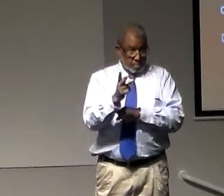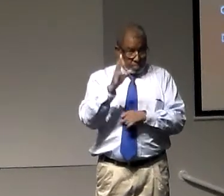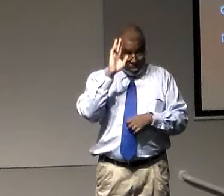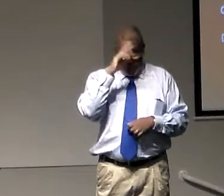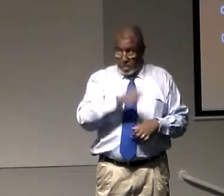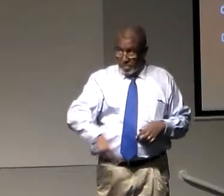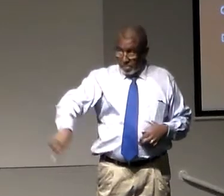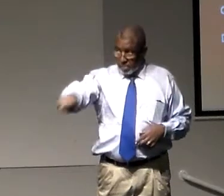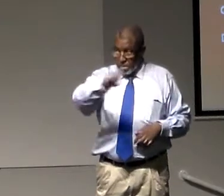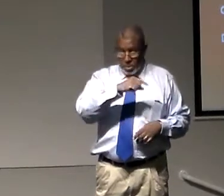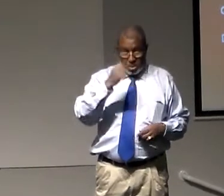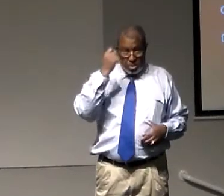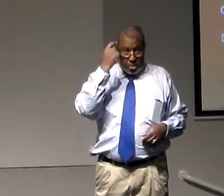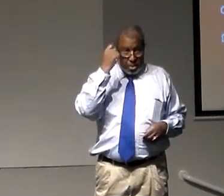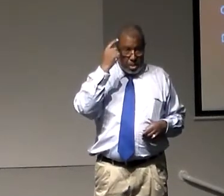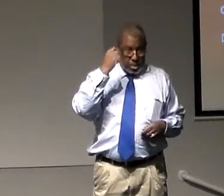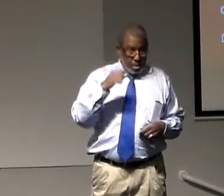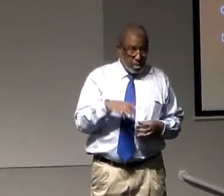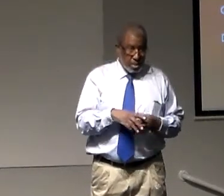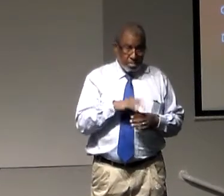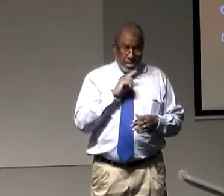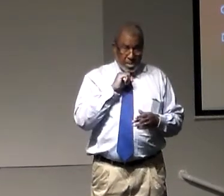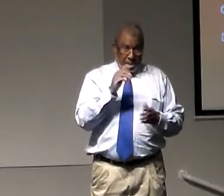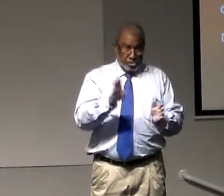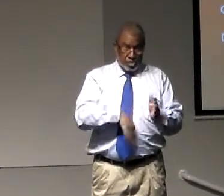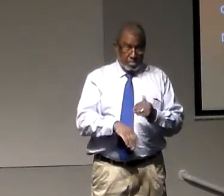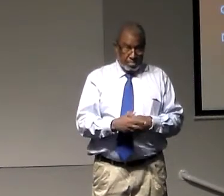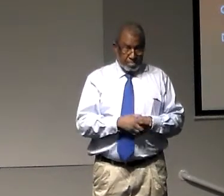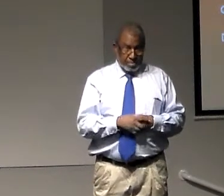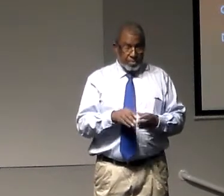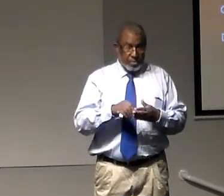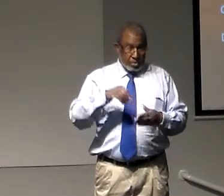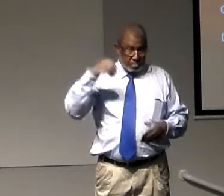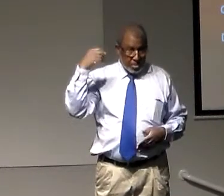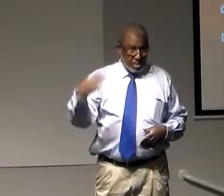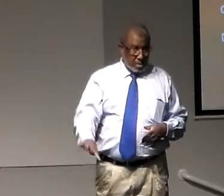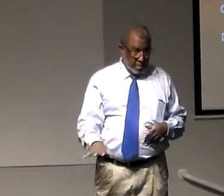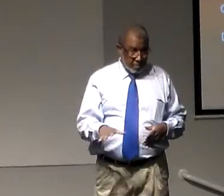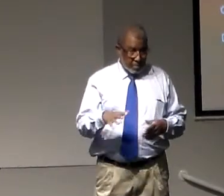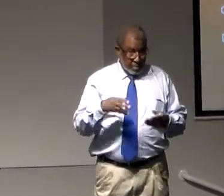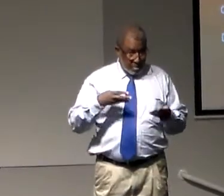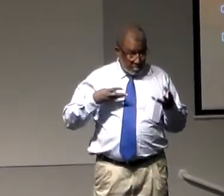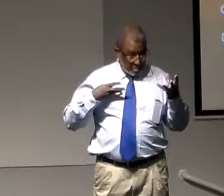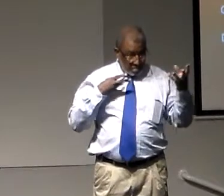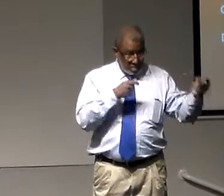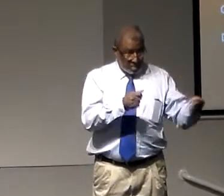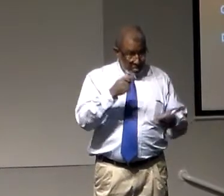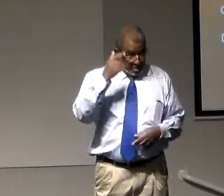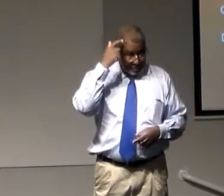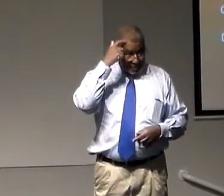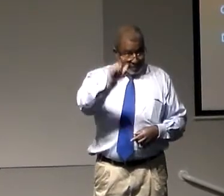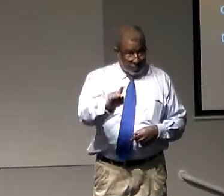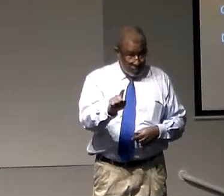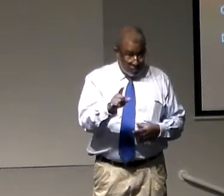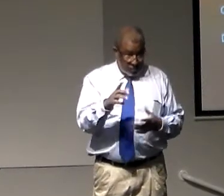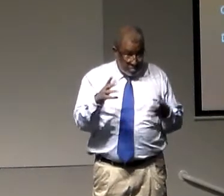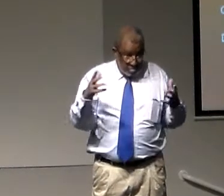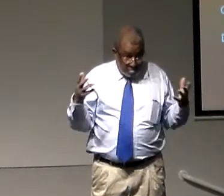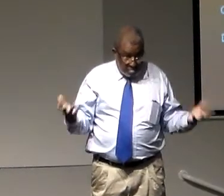But I try to go every 2 years. So I hope you understand it's not cheap. It's very, very, very, very expensive, yes.